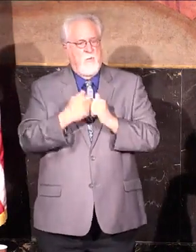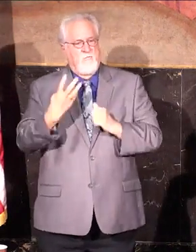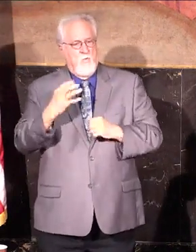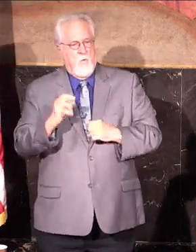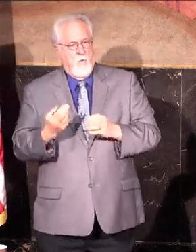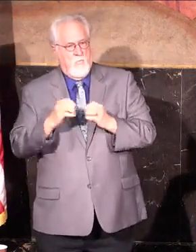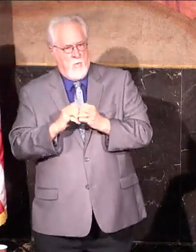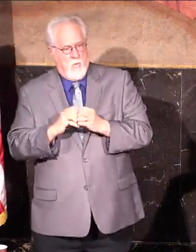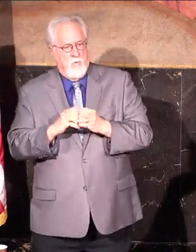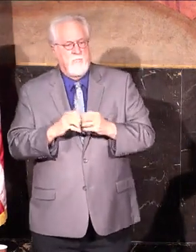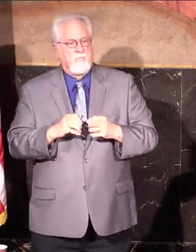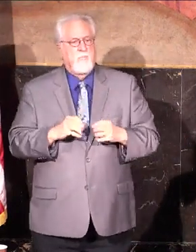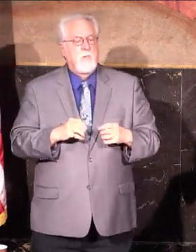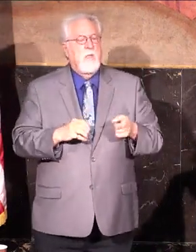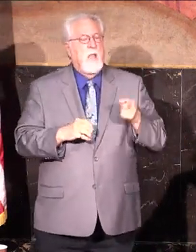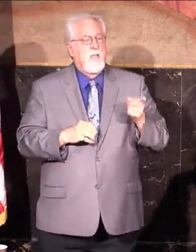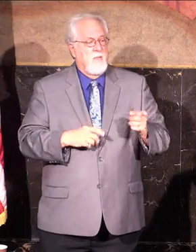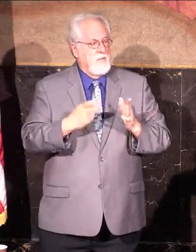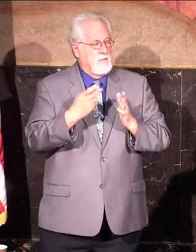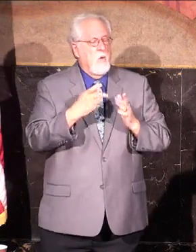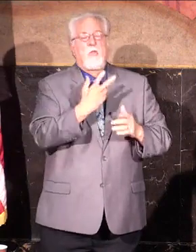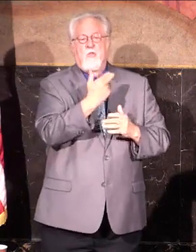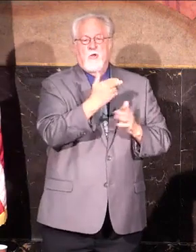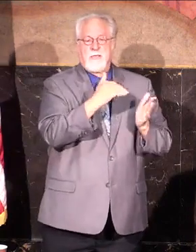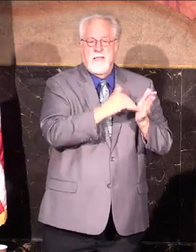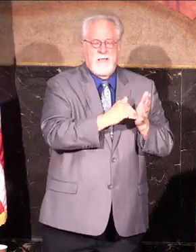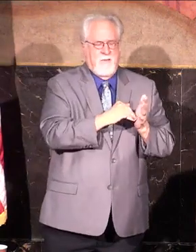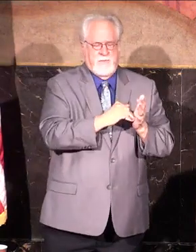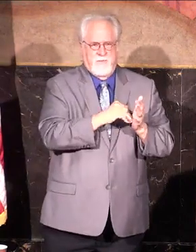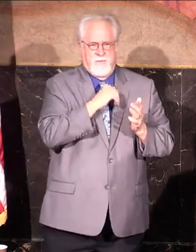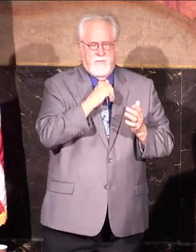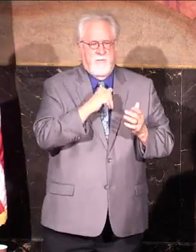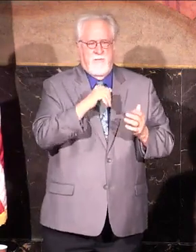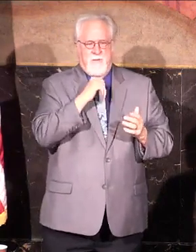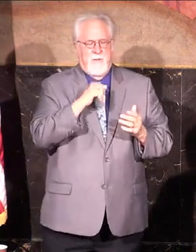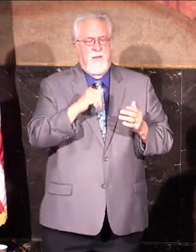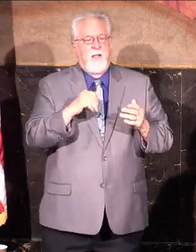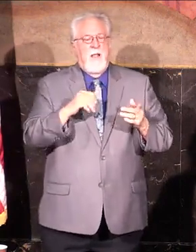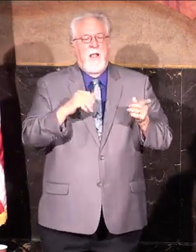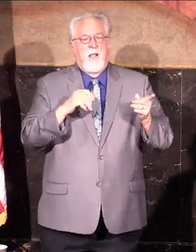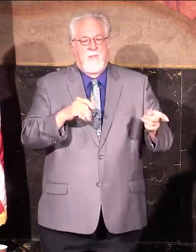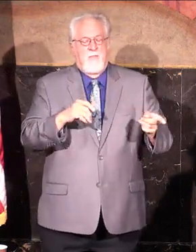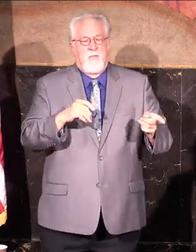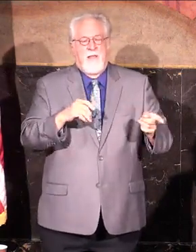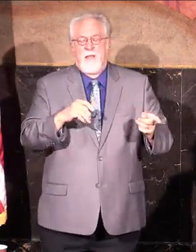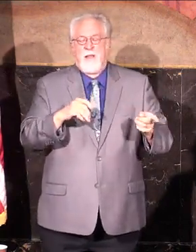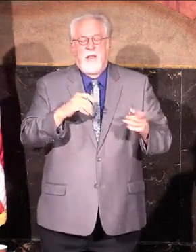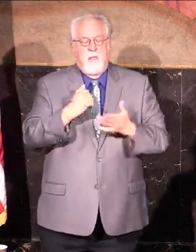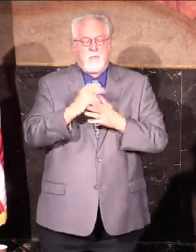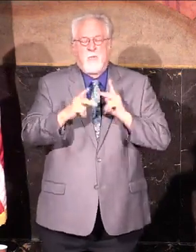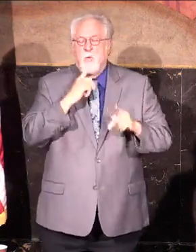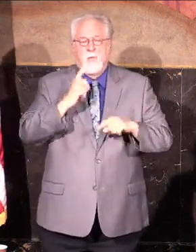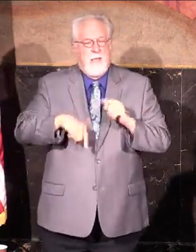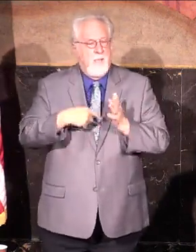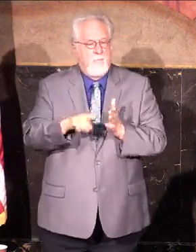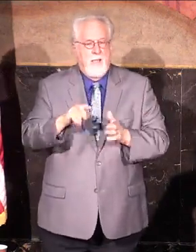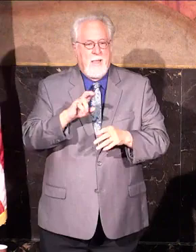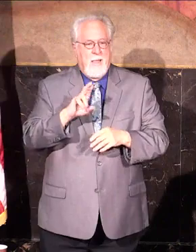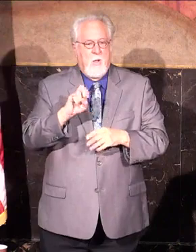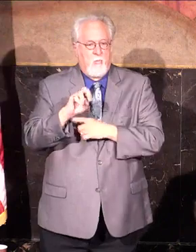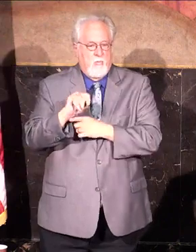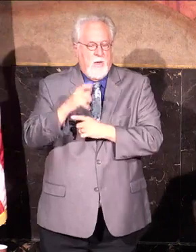And again, this program is designed to help those individuals who are unable to pay their rent due to impacts